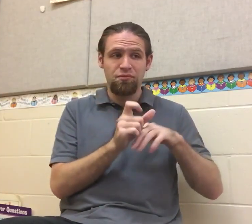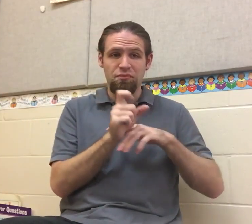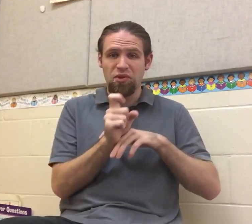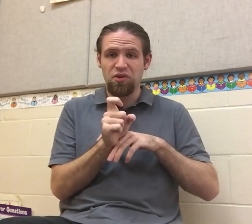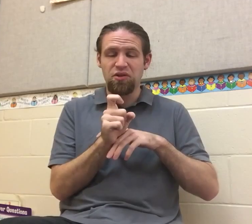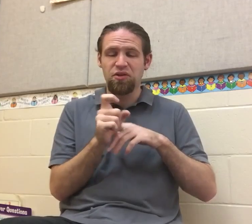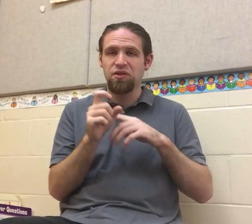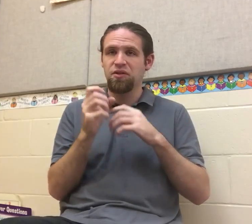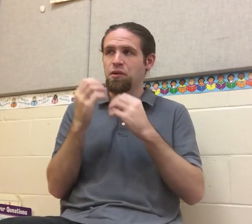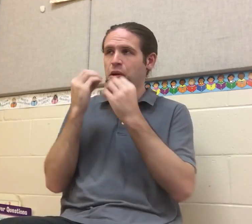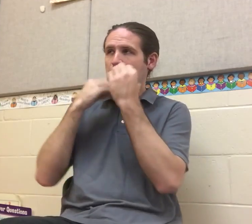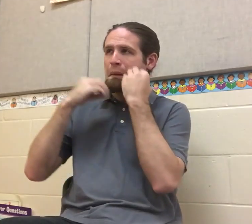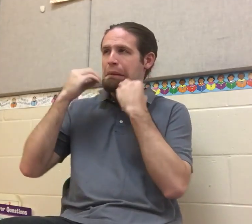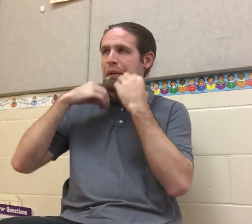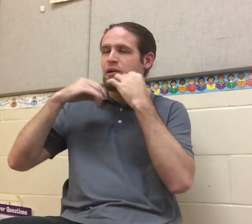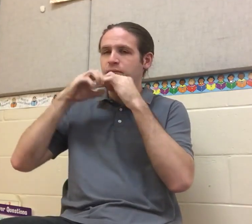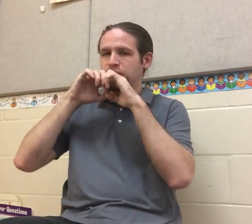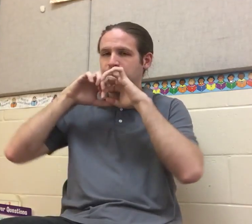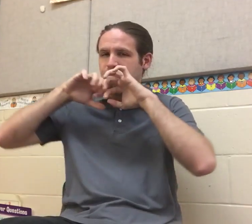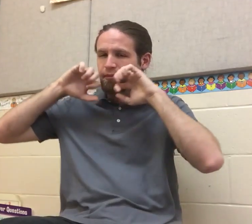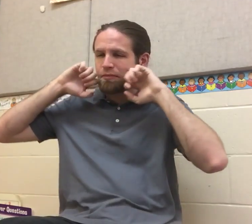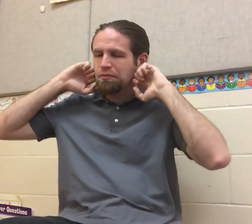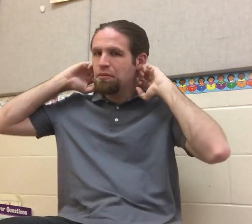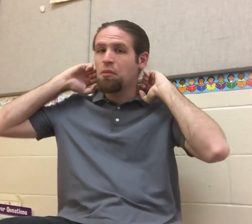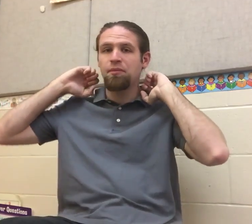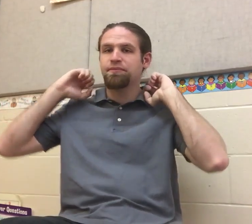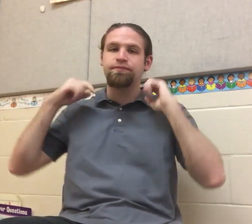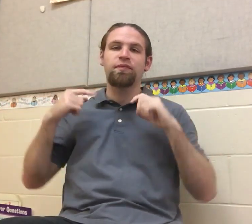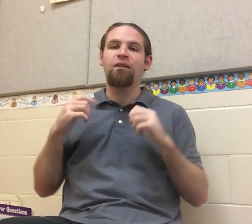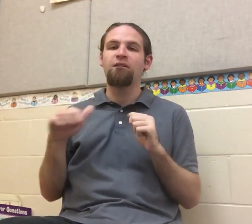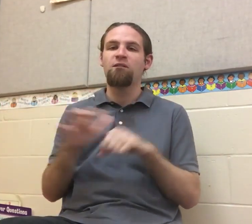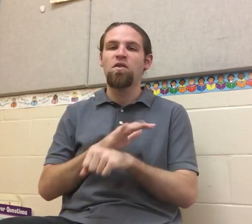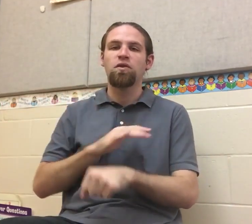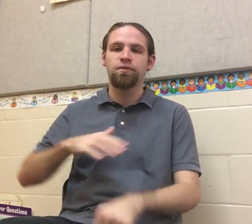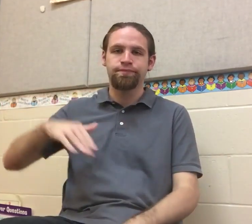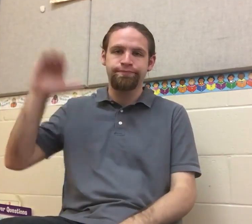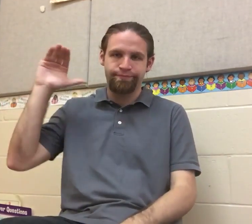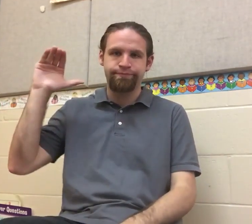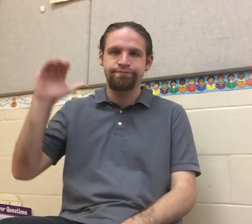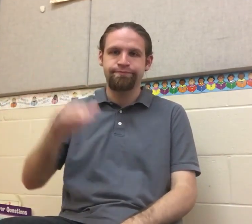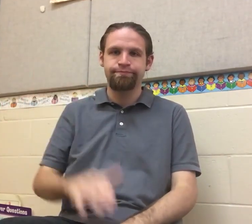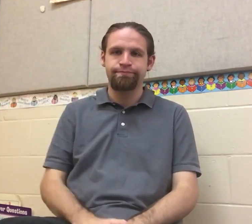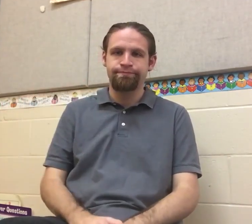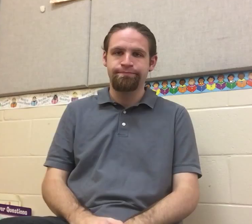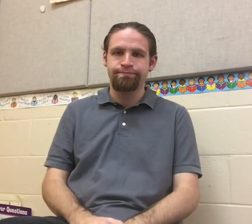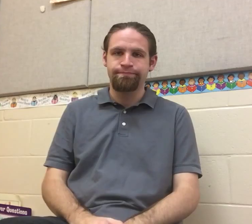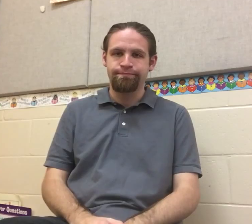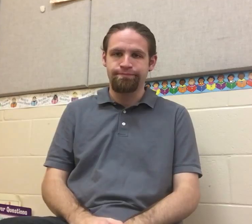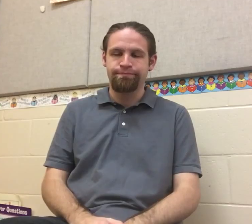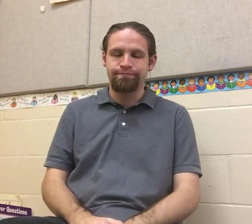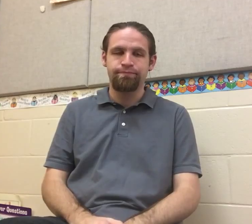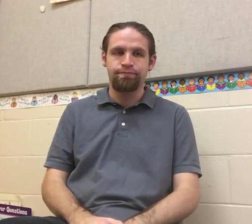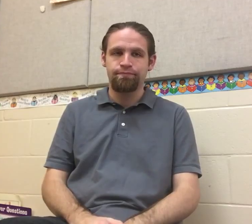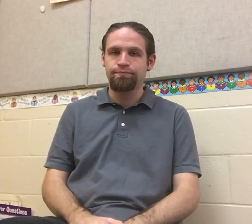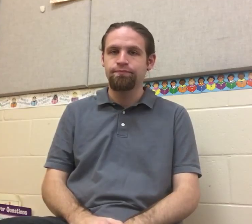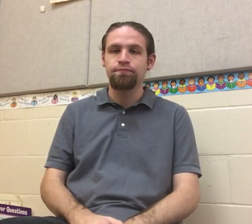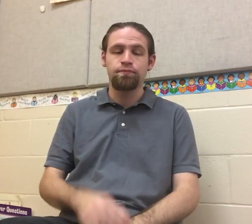Our colonies are made up of 20,000 or more bees. We like to make our nests or